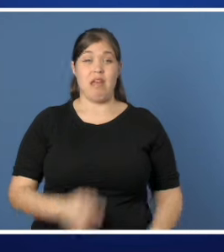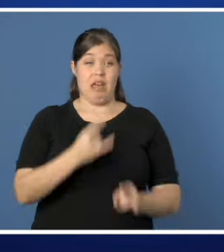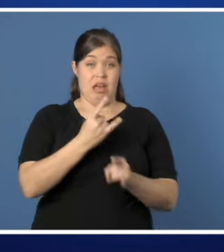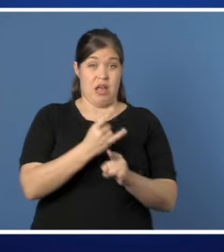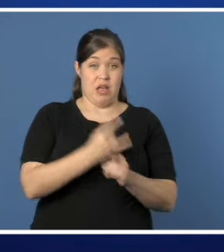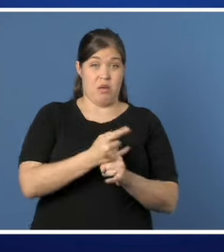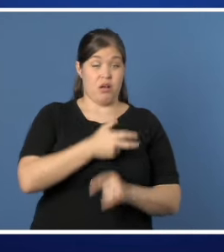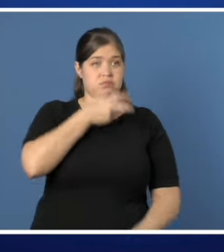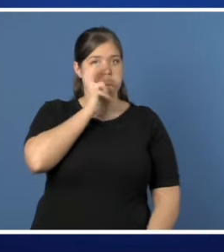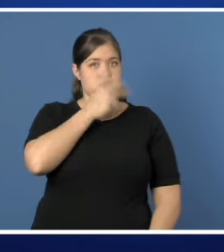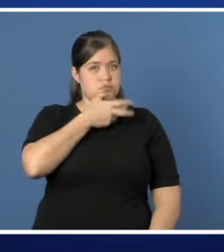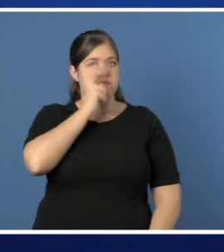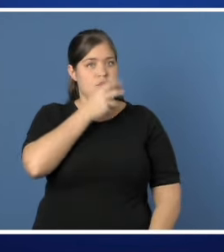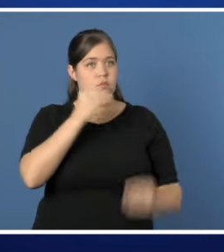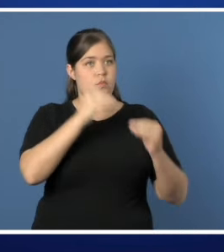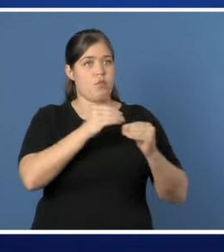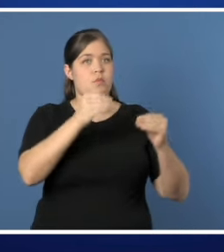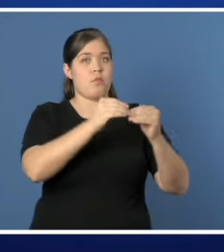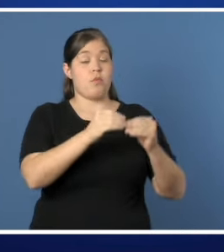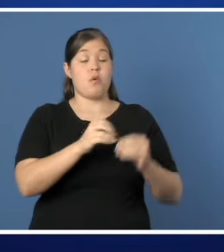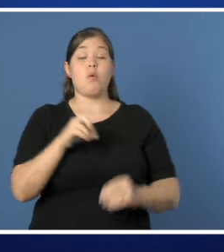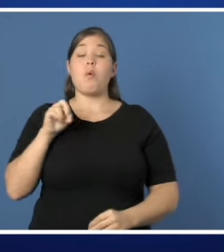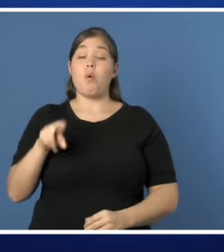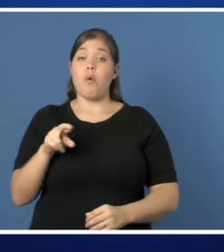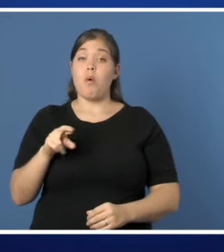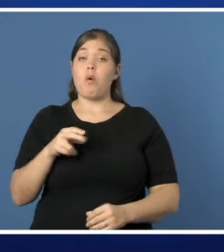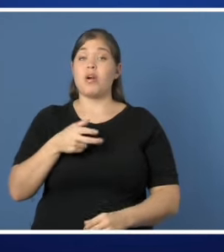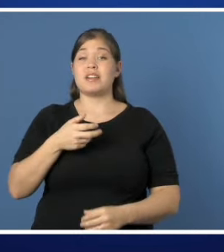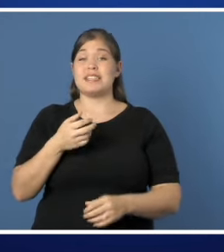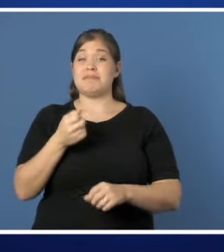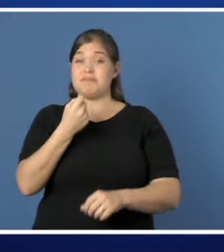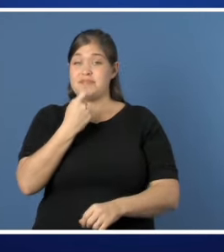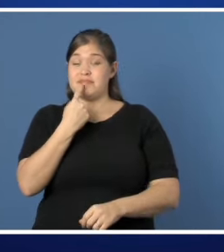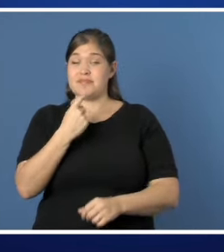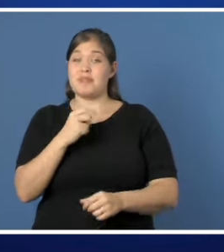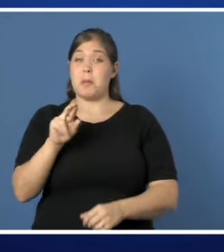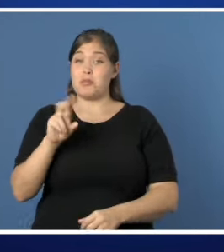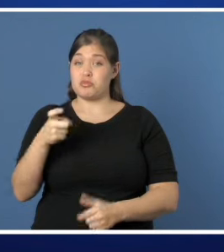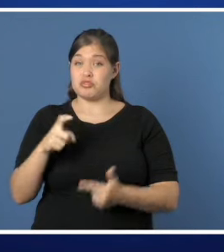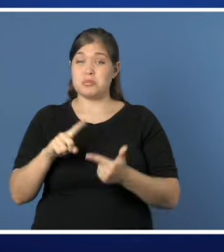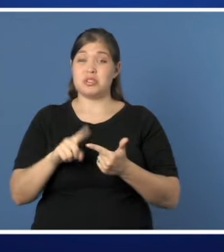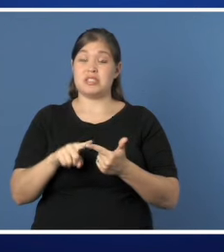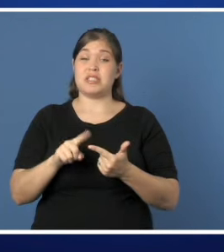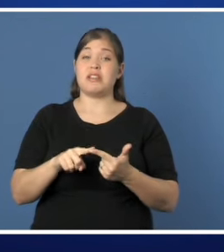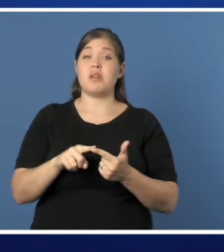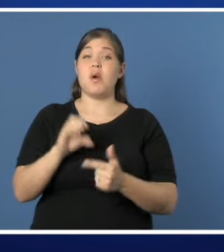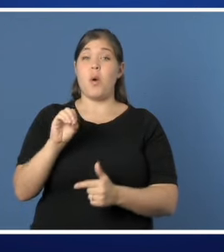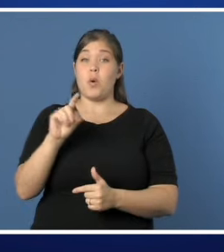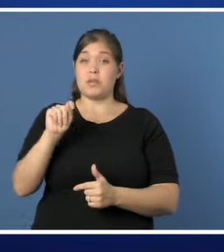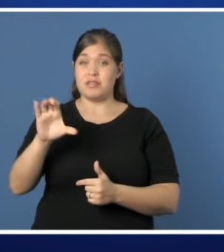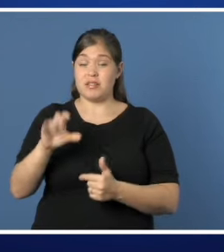Increased consumption of alcohol or prescribed over-the-counter or illicit drugs